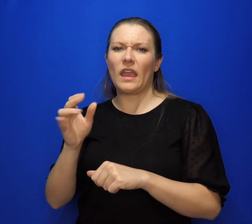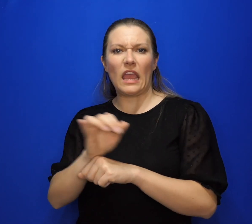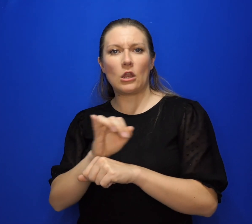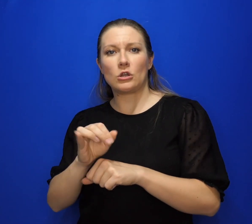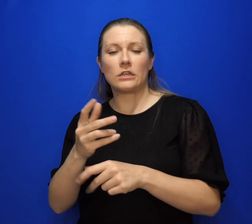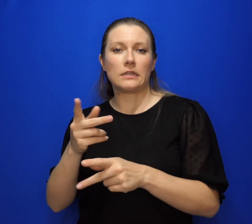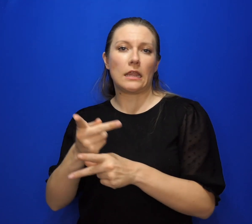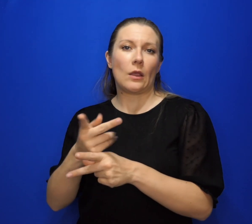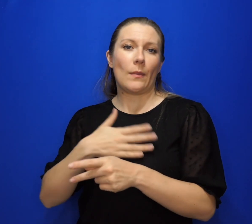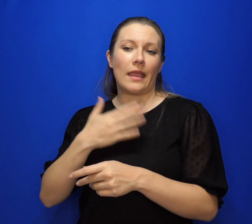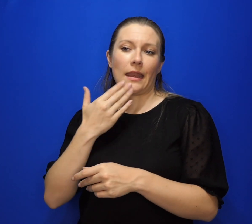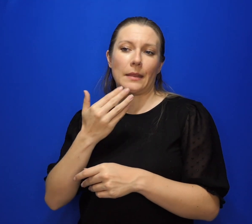I never saw an endo.